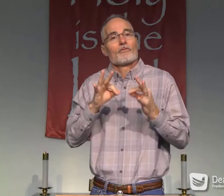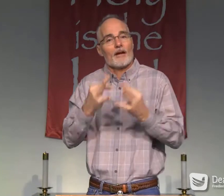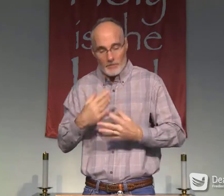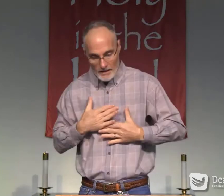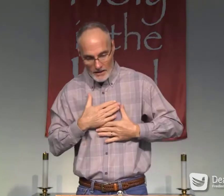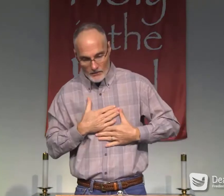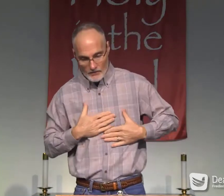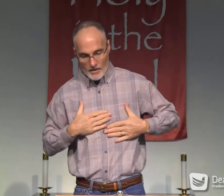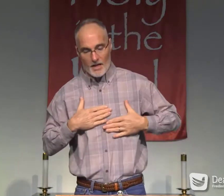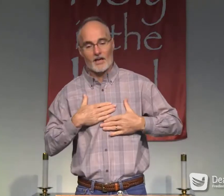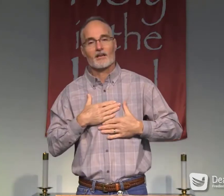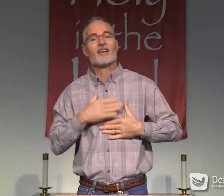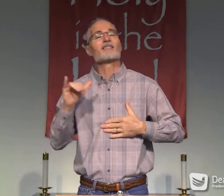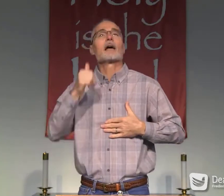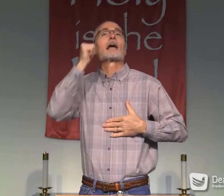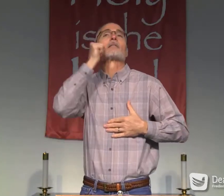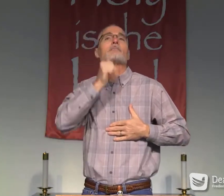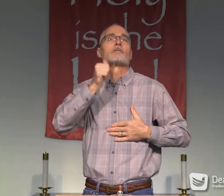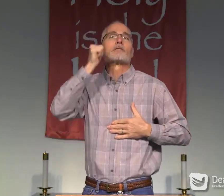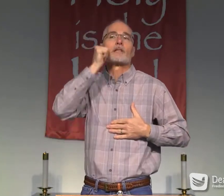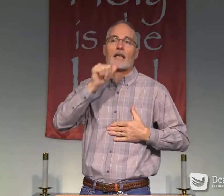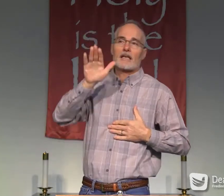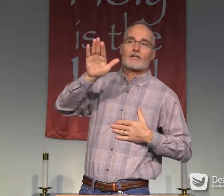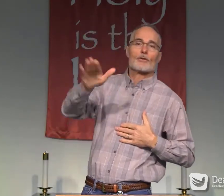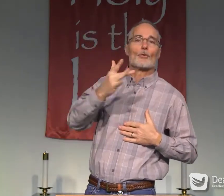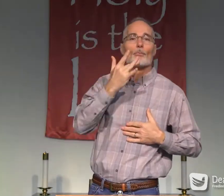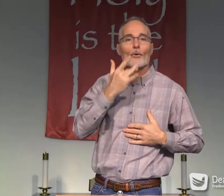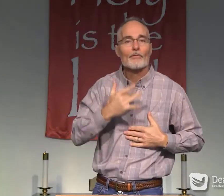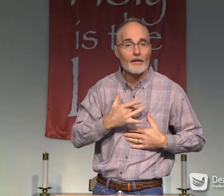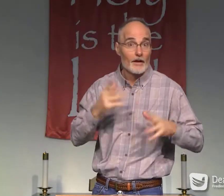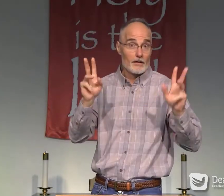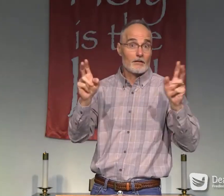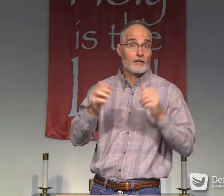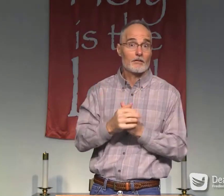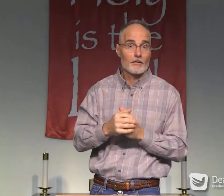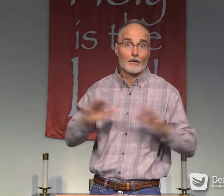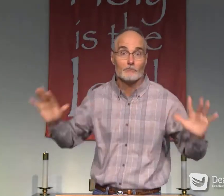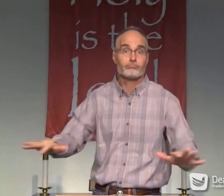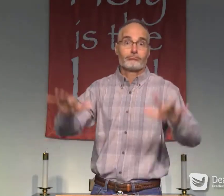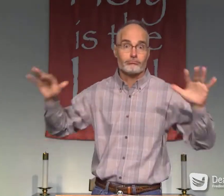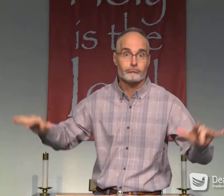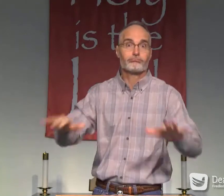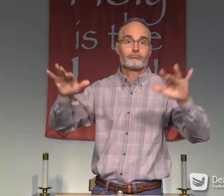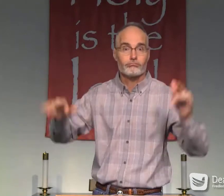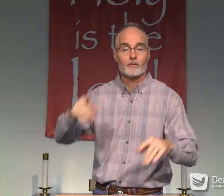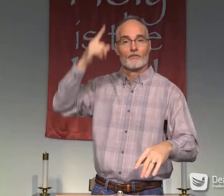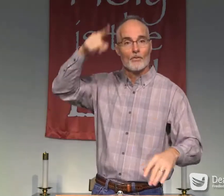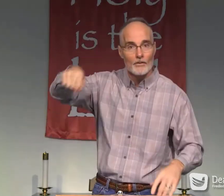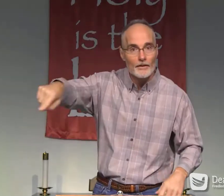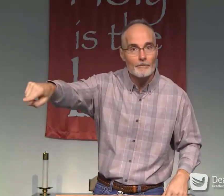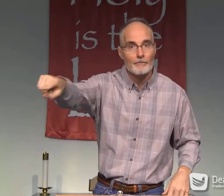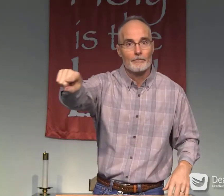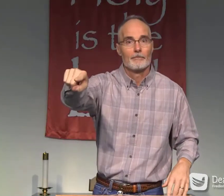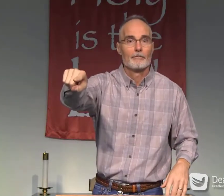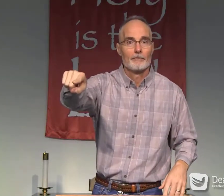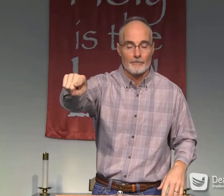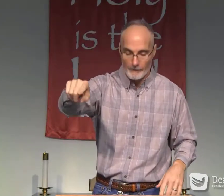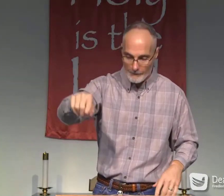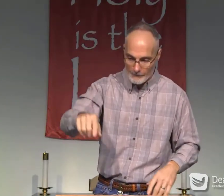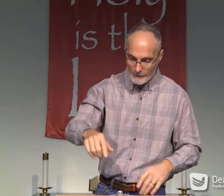keeping the family happy, keeping the family entertained. It's like every day is their birthday. We have to do so much for our